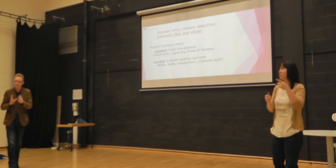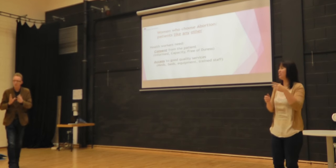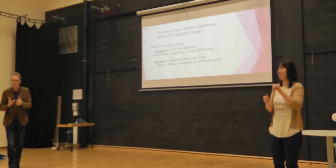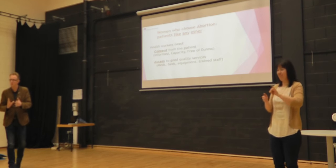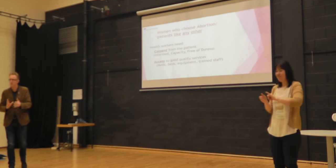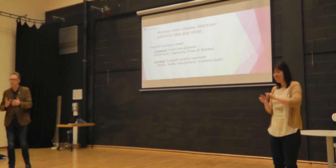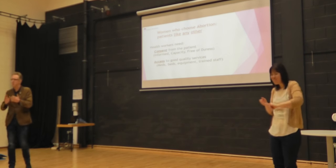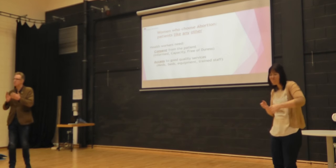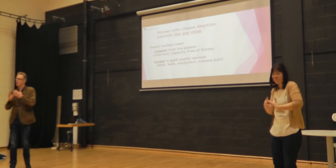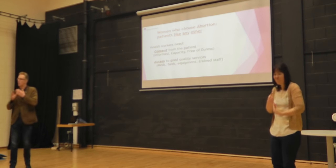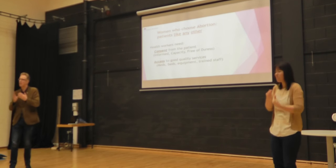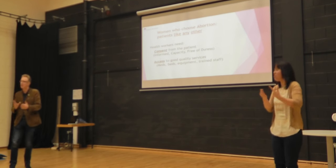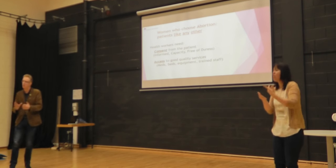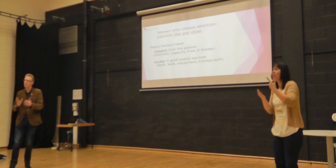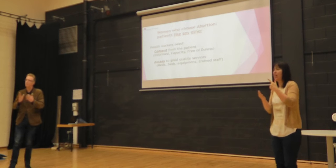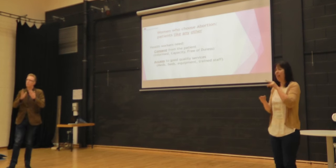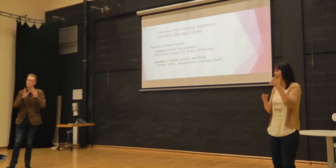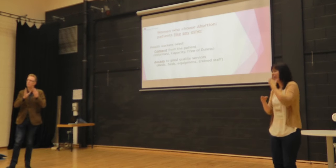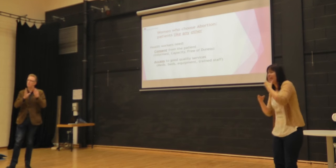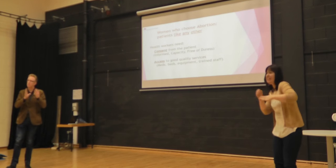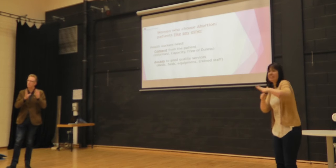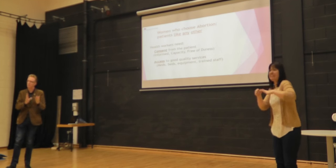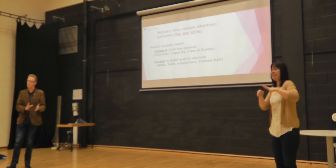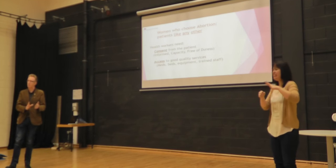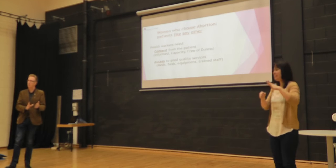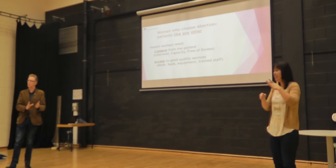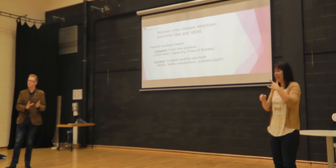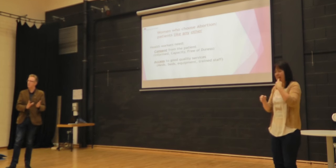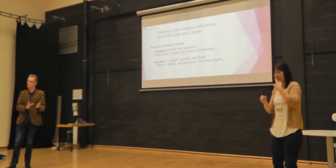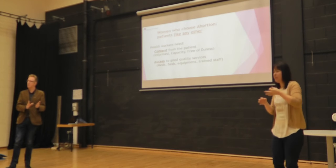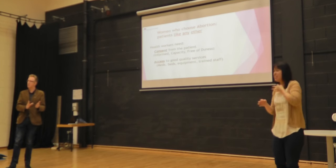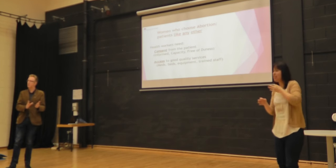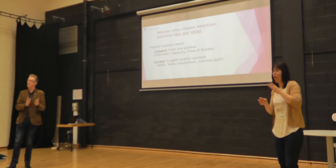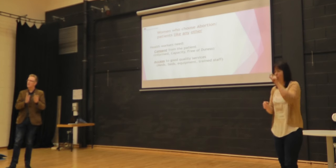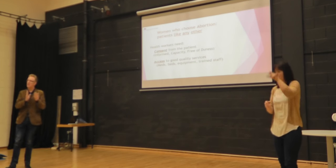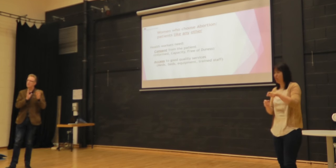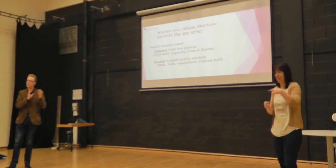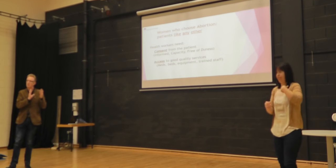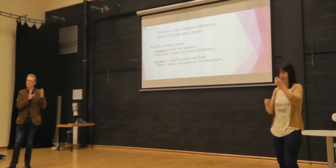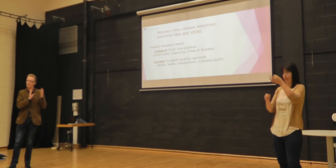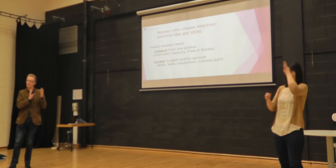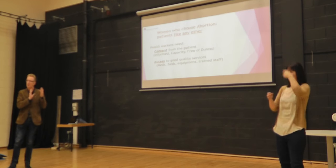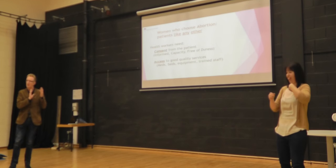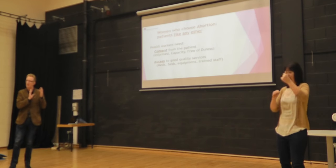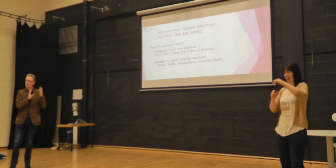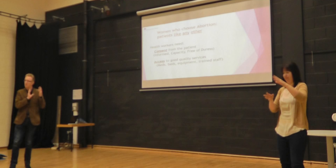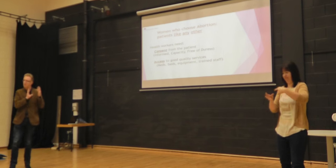performed in circumstances that were clean enough, where the person performing them was skilled enough, and the